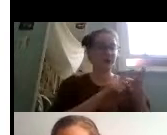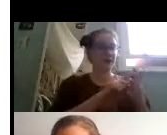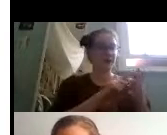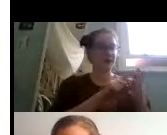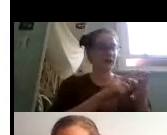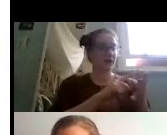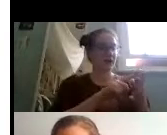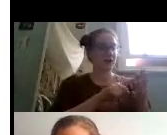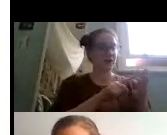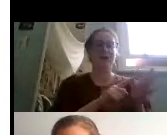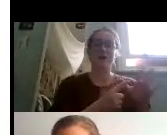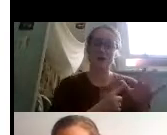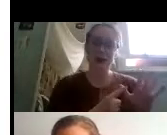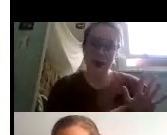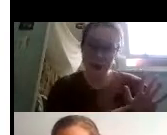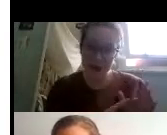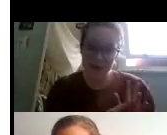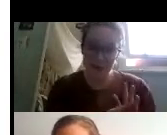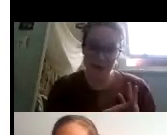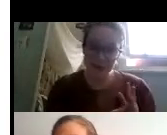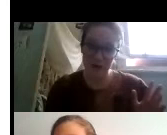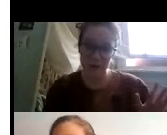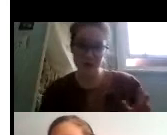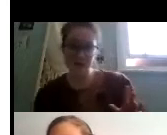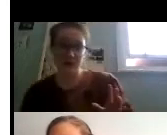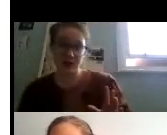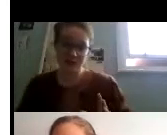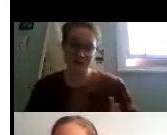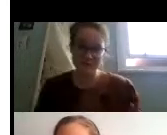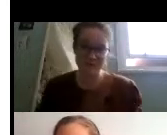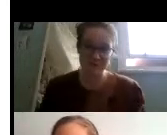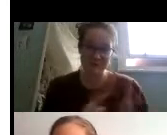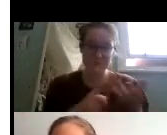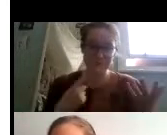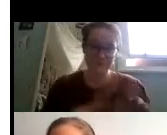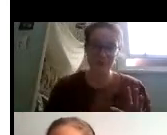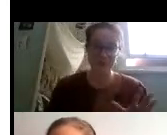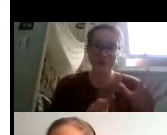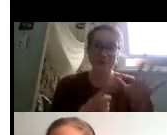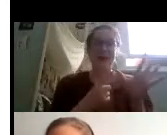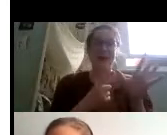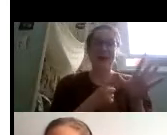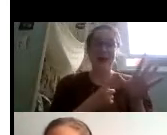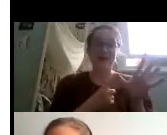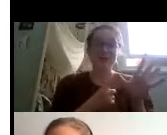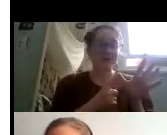L-O. Sorry, I always get confused with the vowels because I'm not very good at vowels.